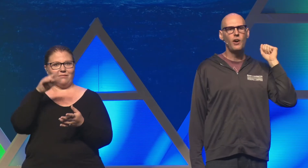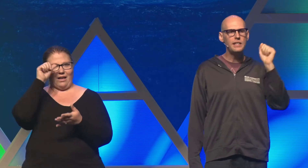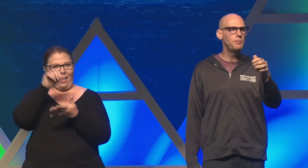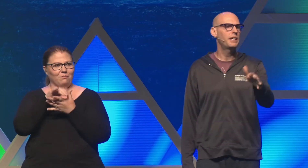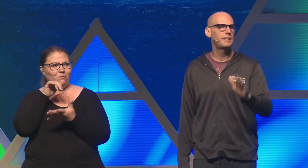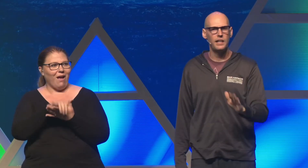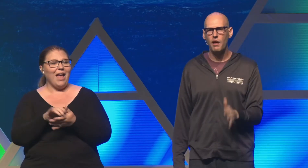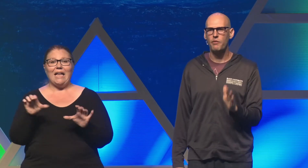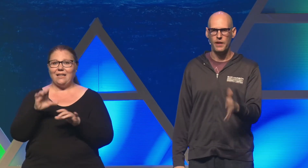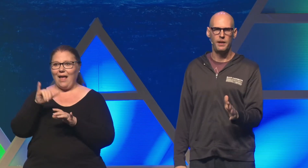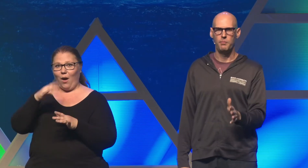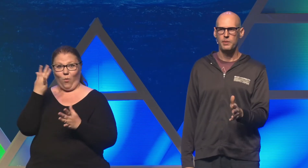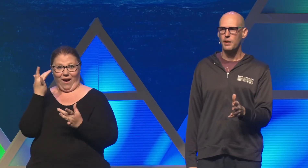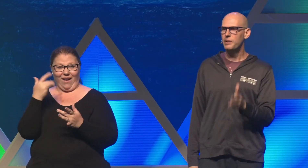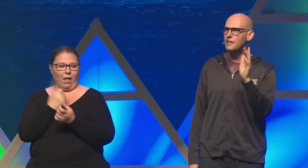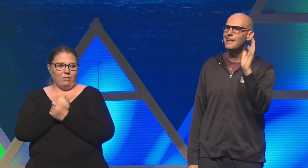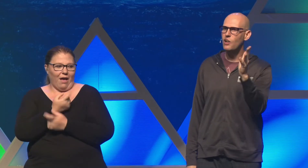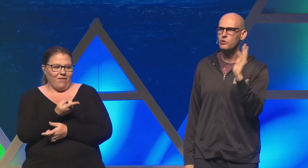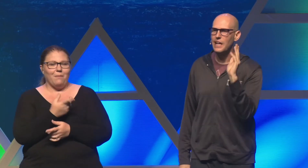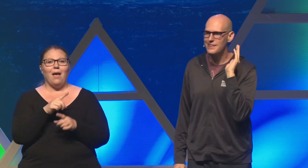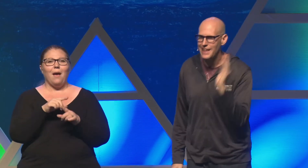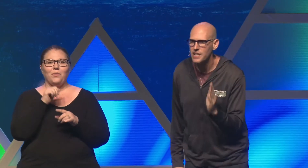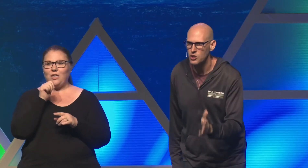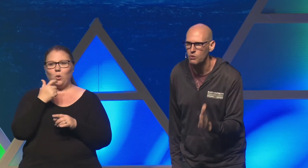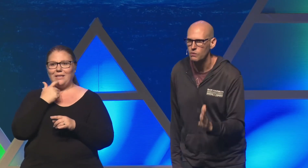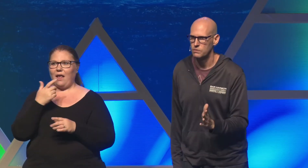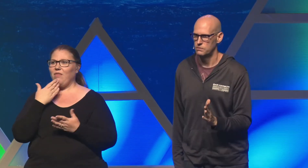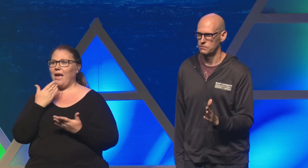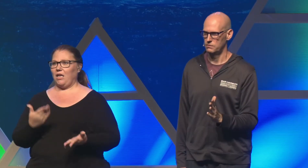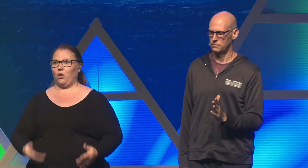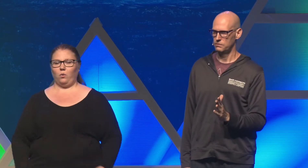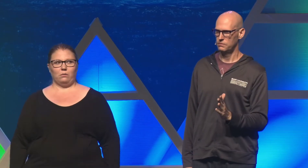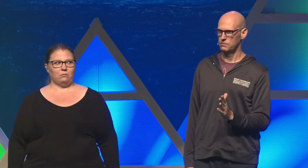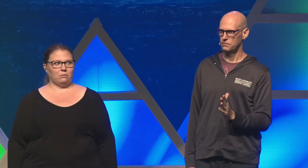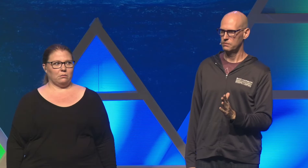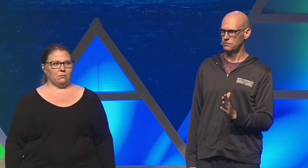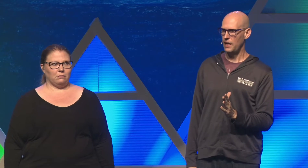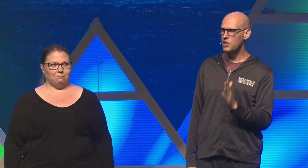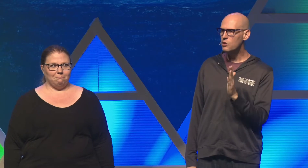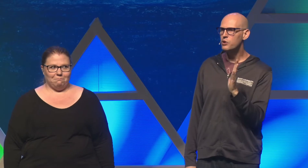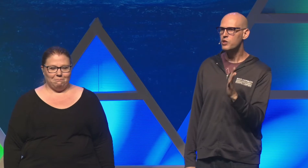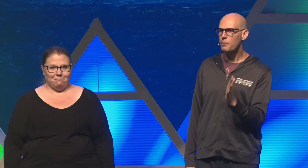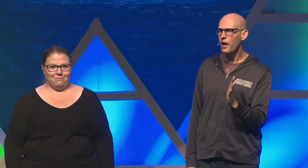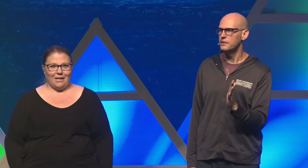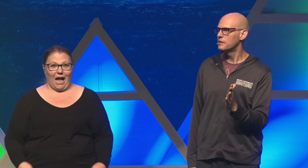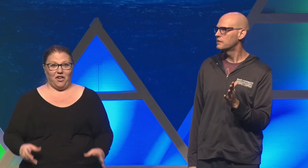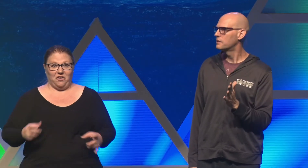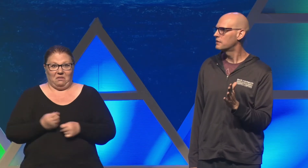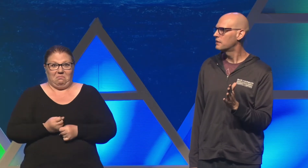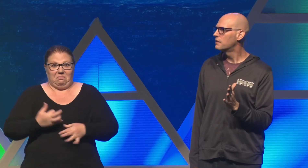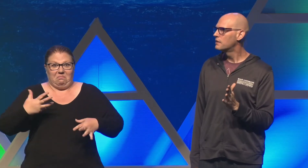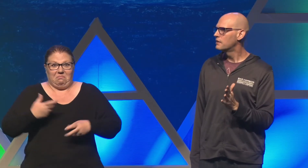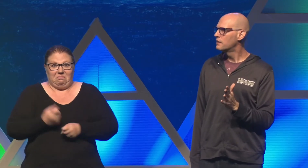you say, I did it because I love them. But then they don't say thank you. And you lose your mind.